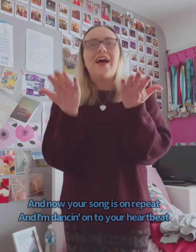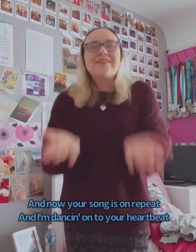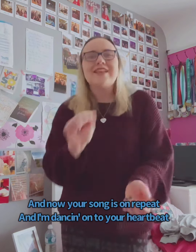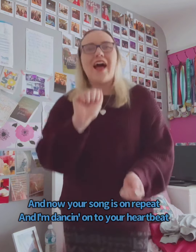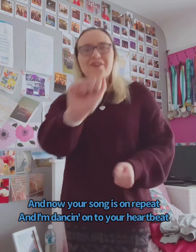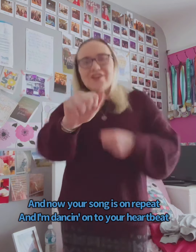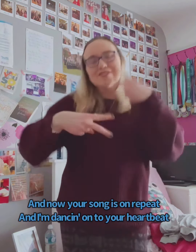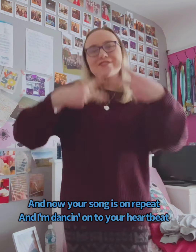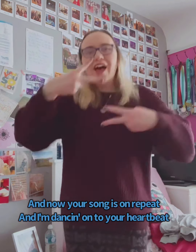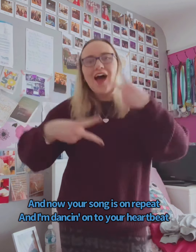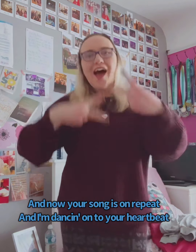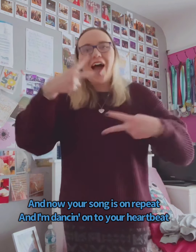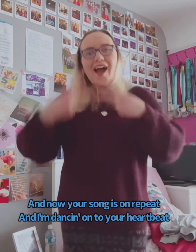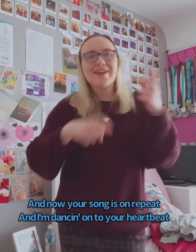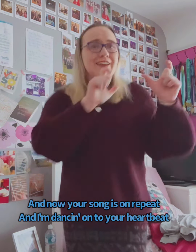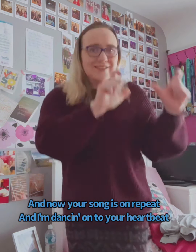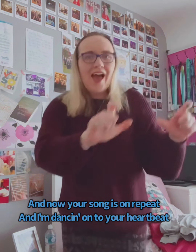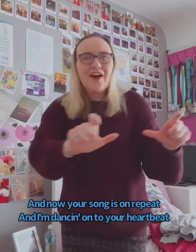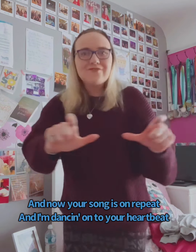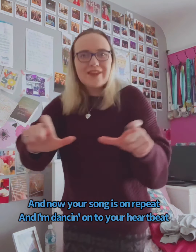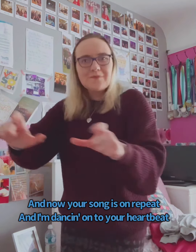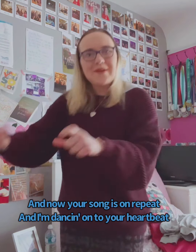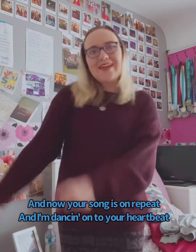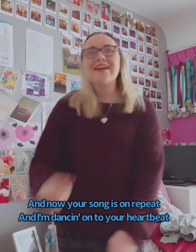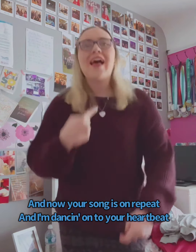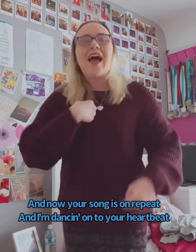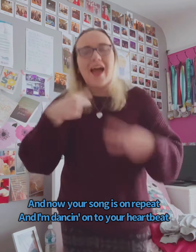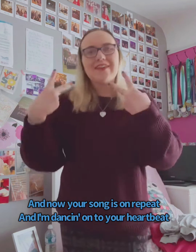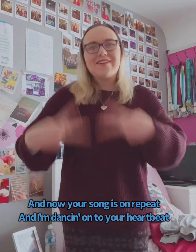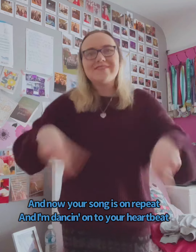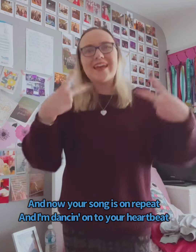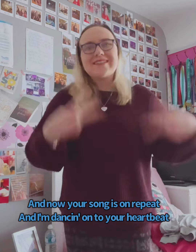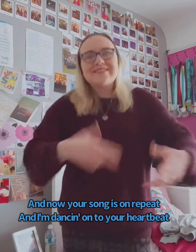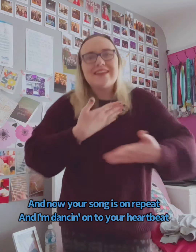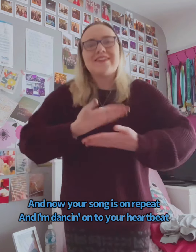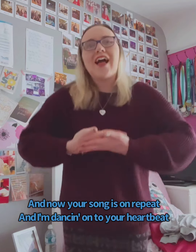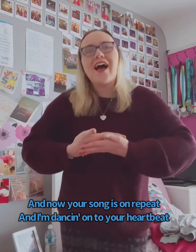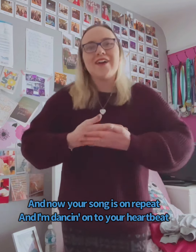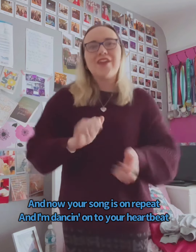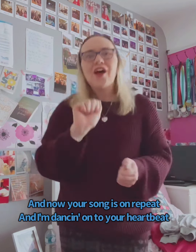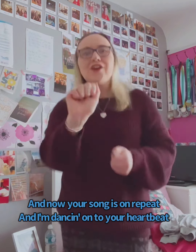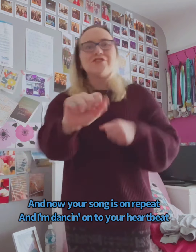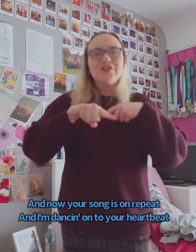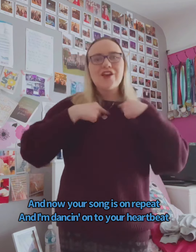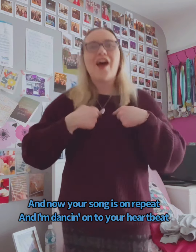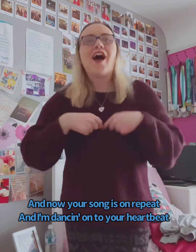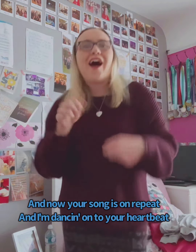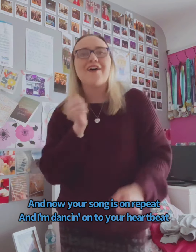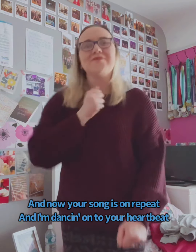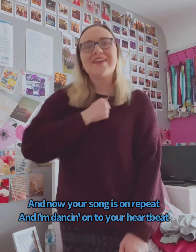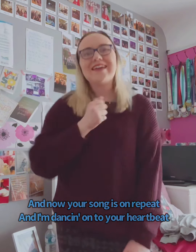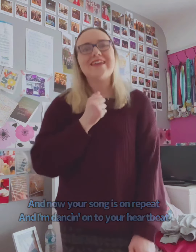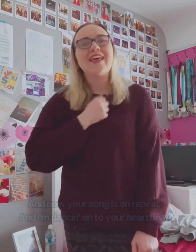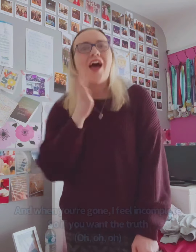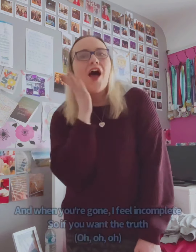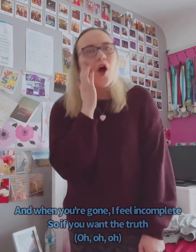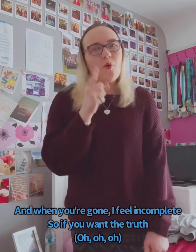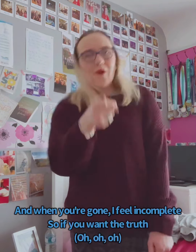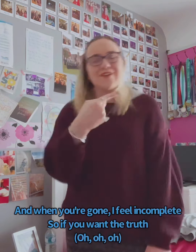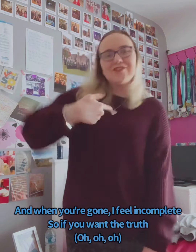And now your song is on repeat And I'm dancing on to your heartbeat